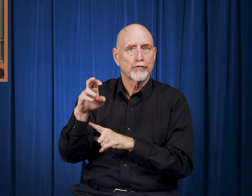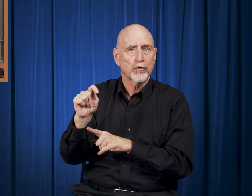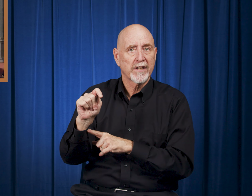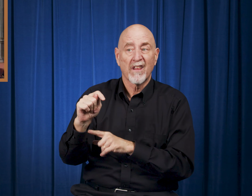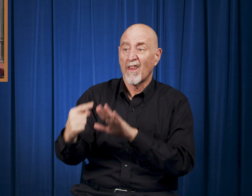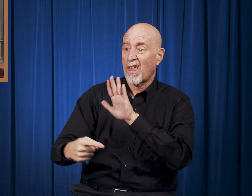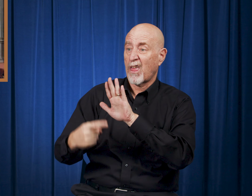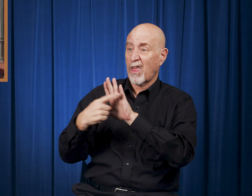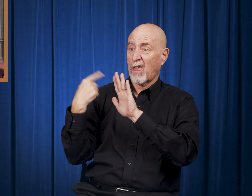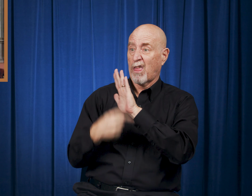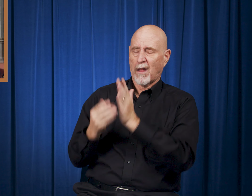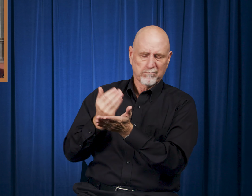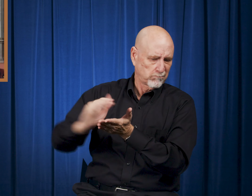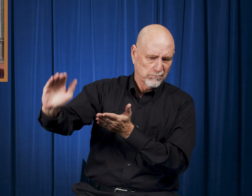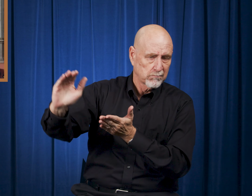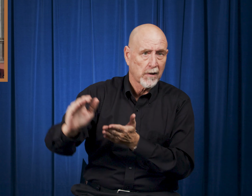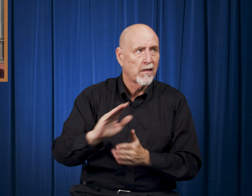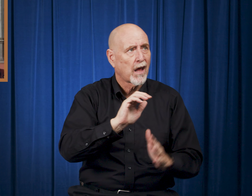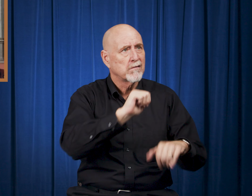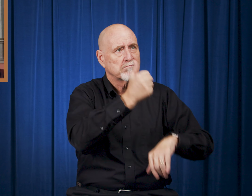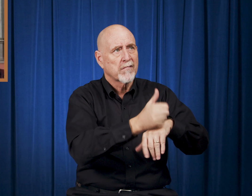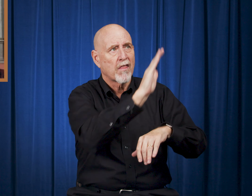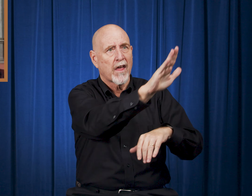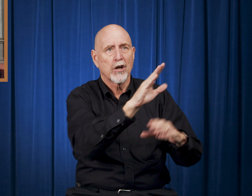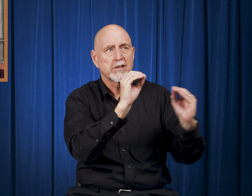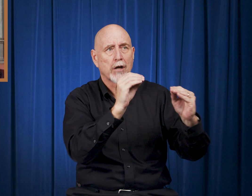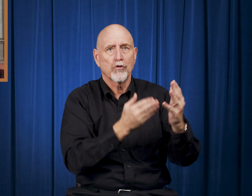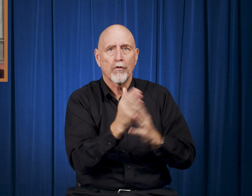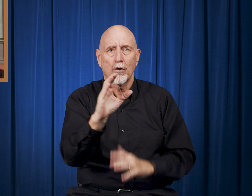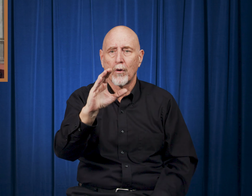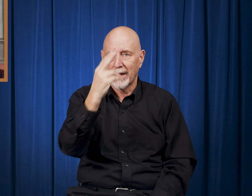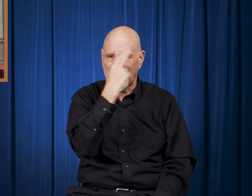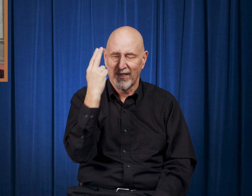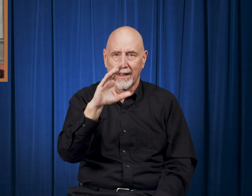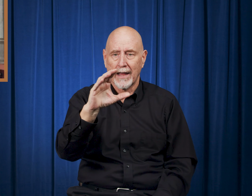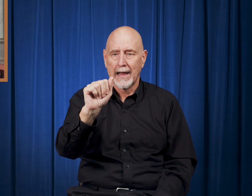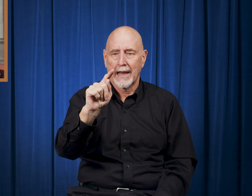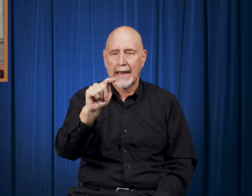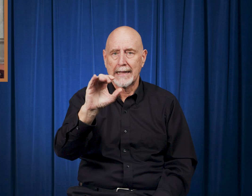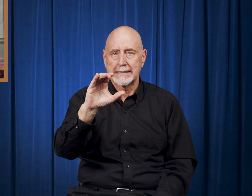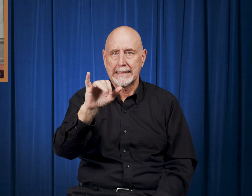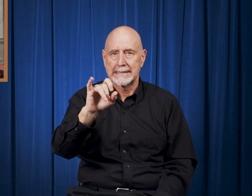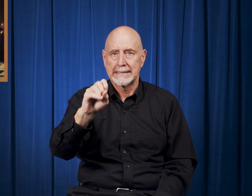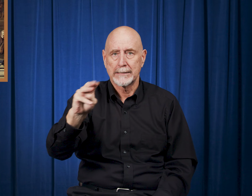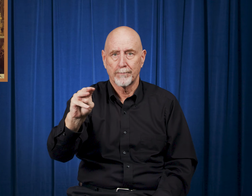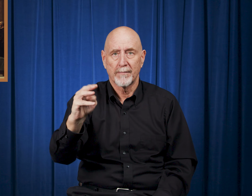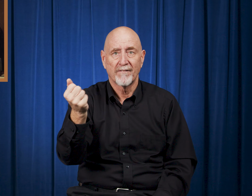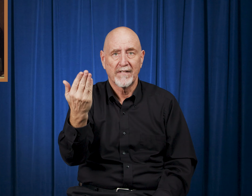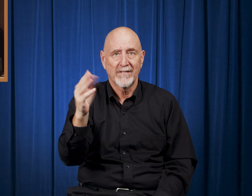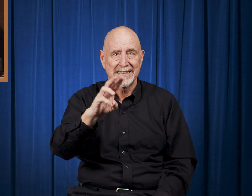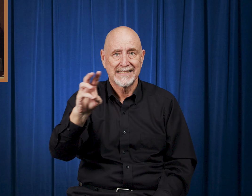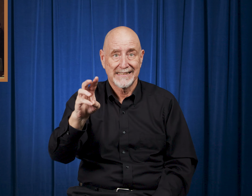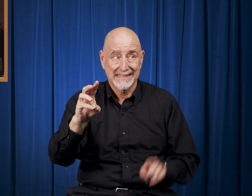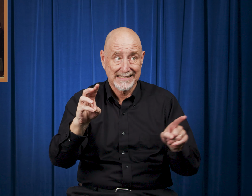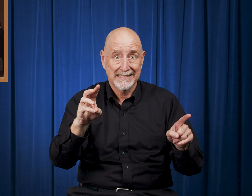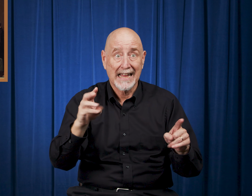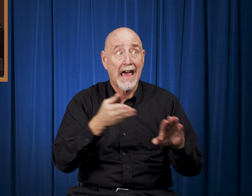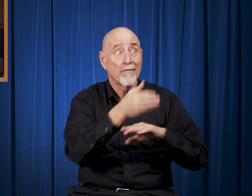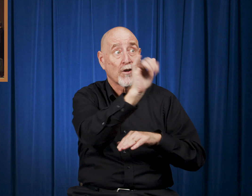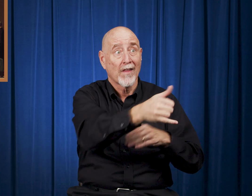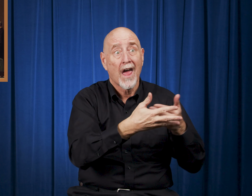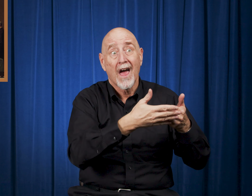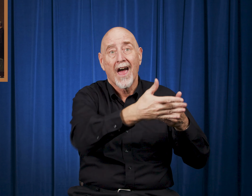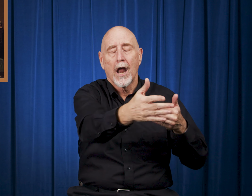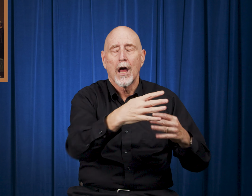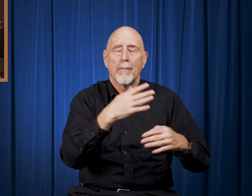and then affirmed their own doctrine through the Catholic Catechism of 1566. Now, what followed was a